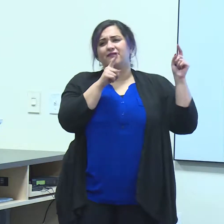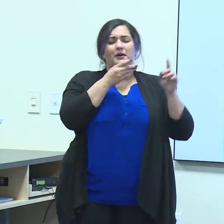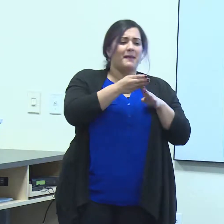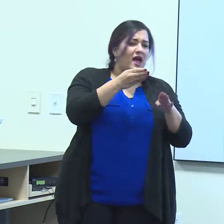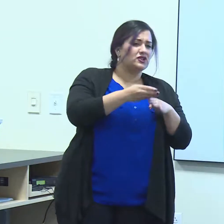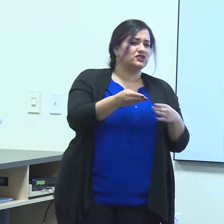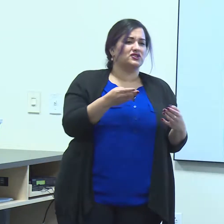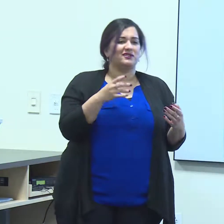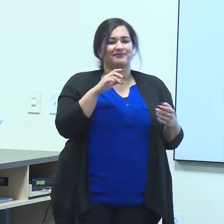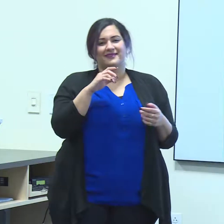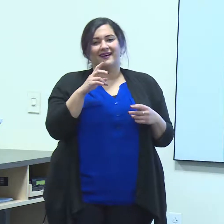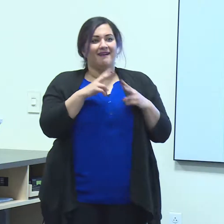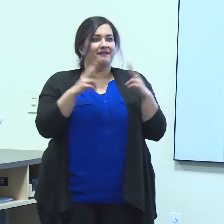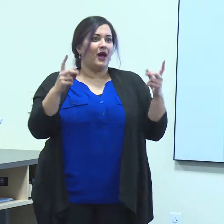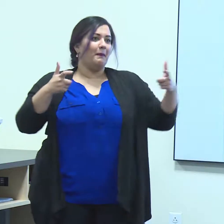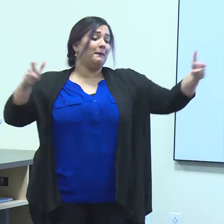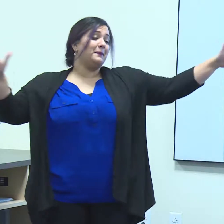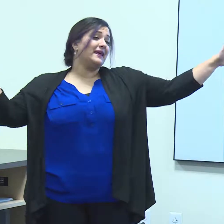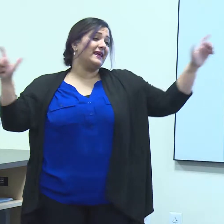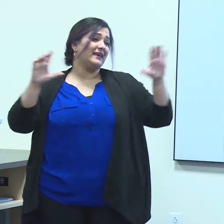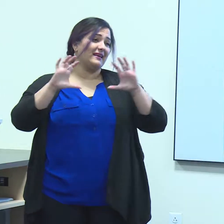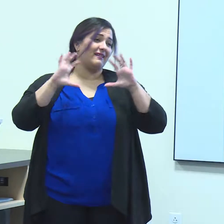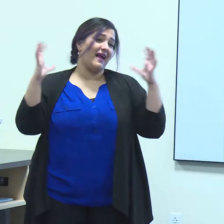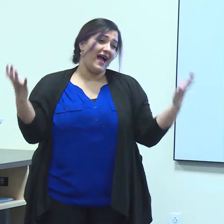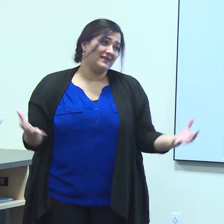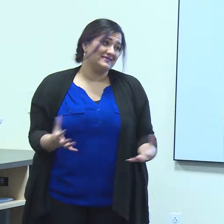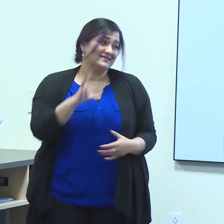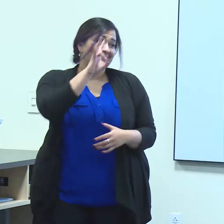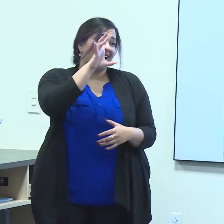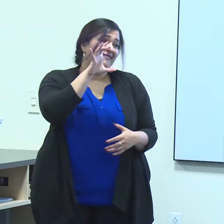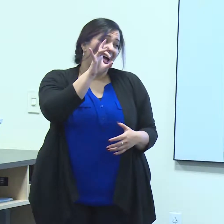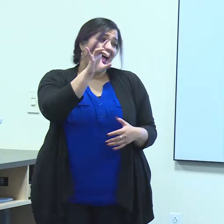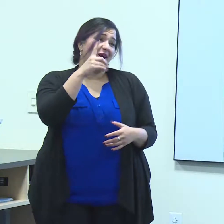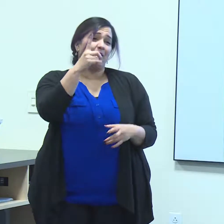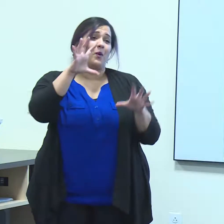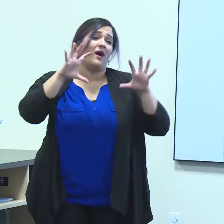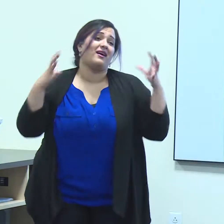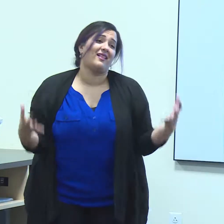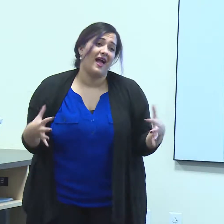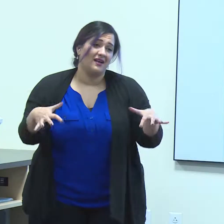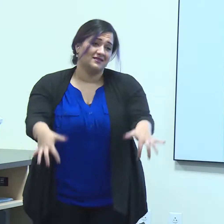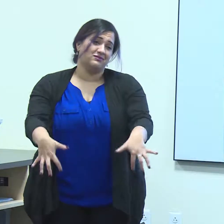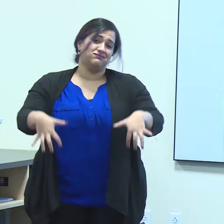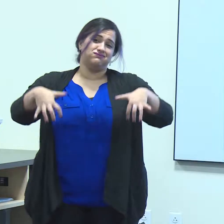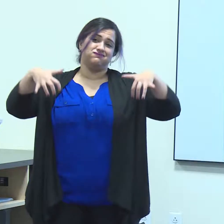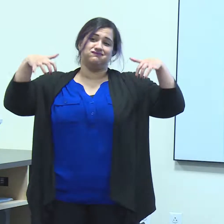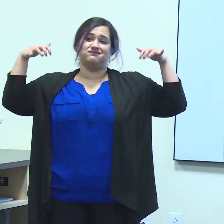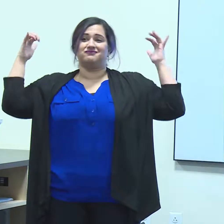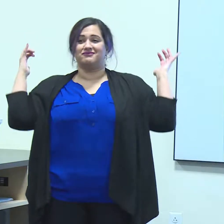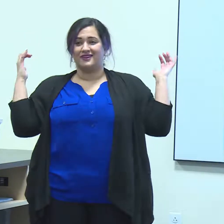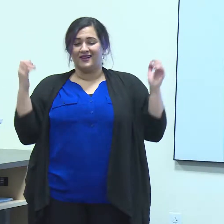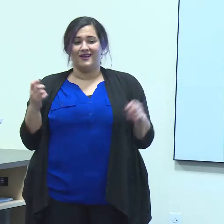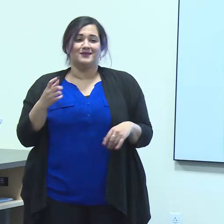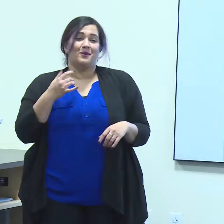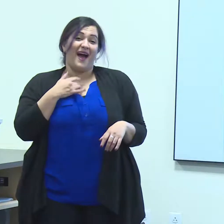different majors that I knew. It was a large university and large classes. One of my classes had 700 students in it in a large